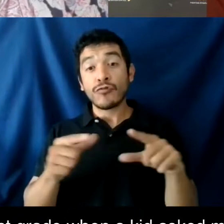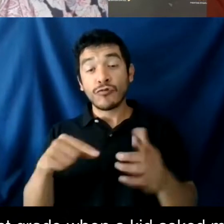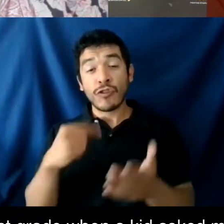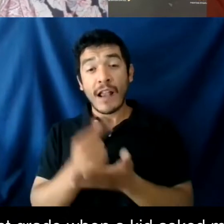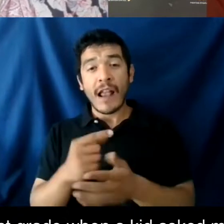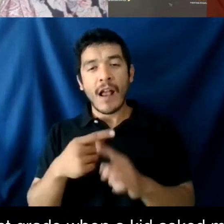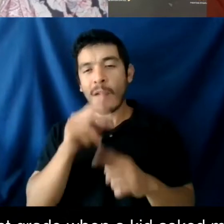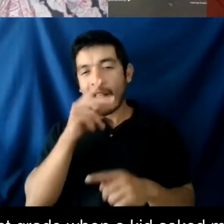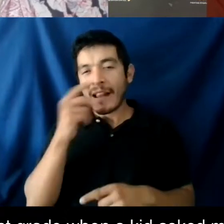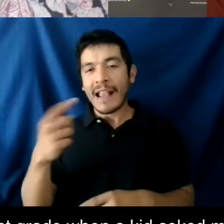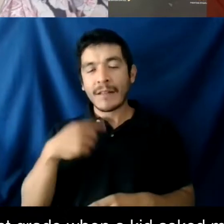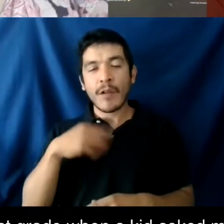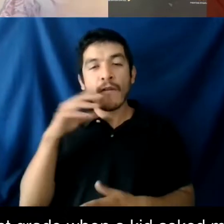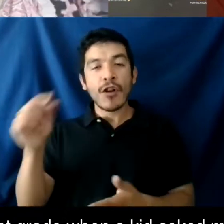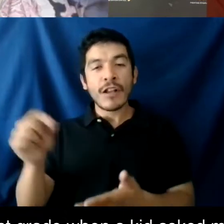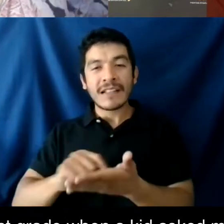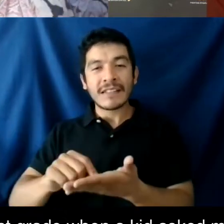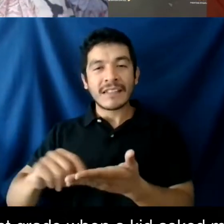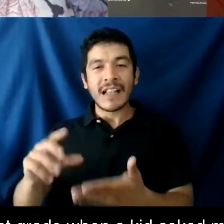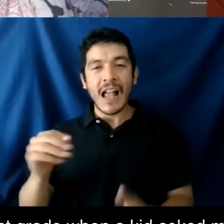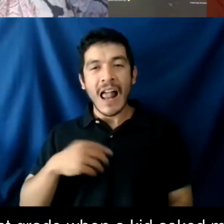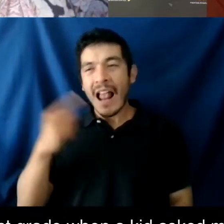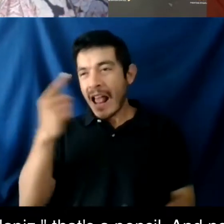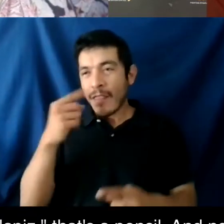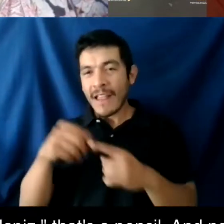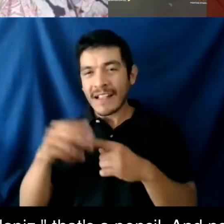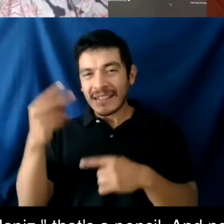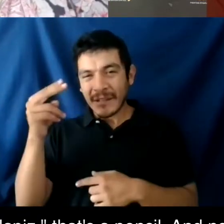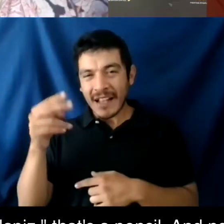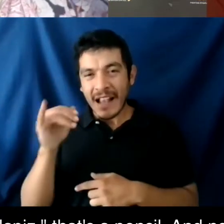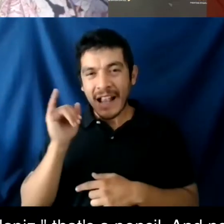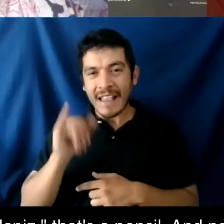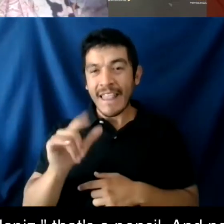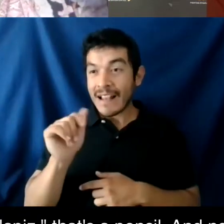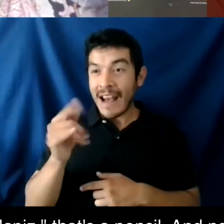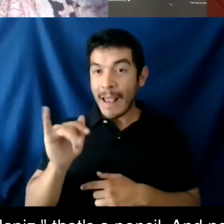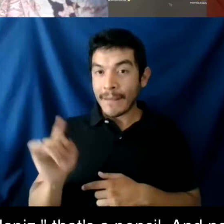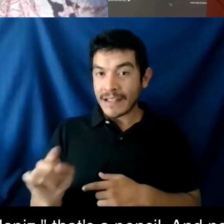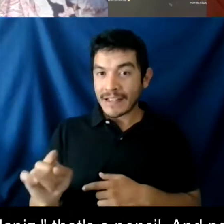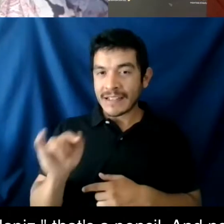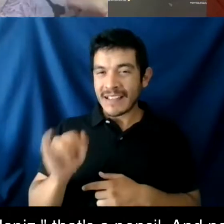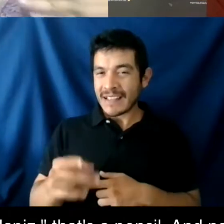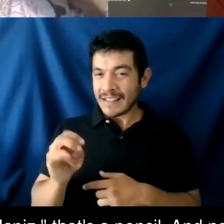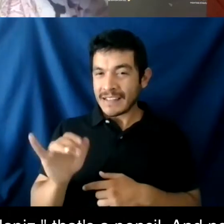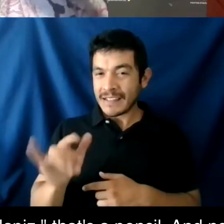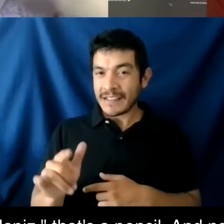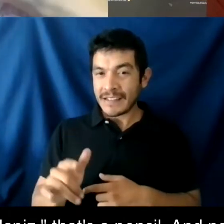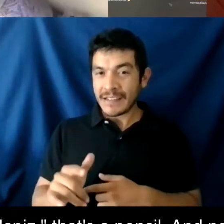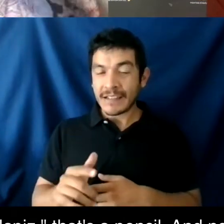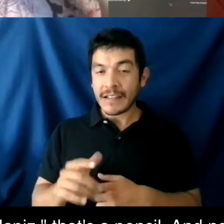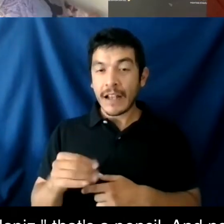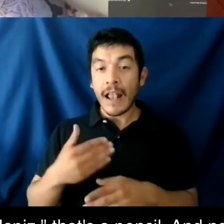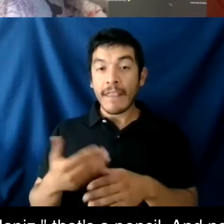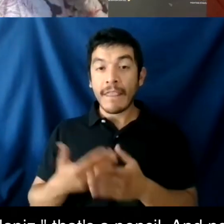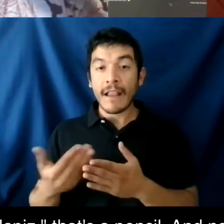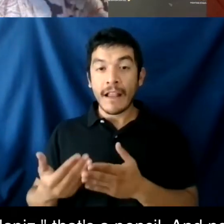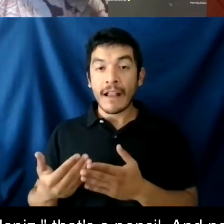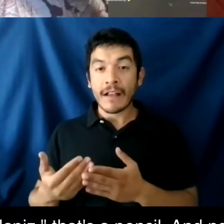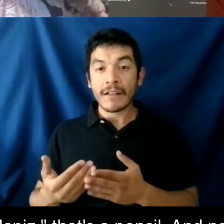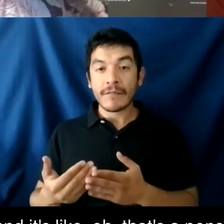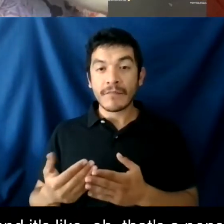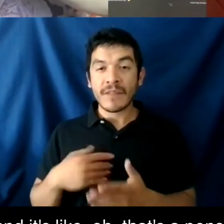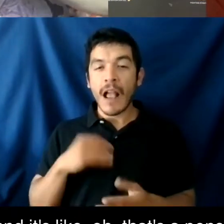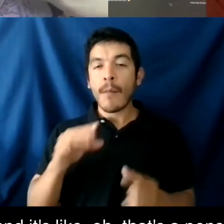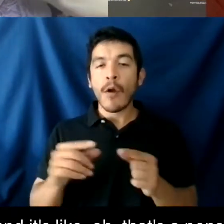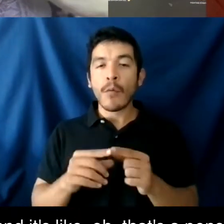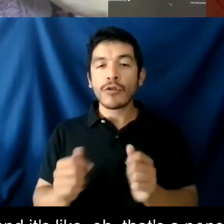kid asked me for his pencil, and I was thinking in Spanish. I'm like, "That's a lápiz. That's a pencil." And next thing you know, I'm like, "Okay, I'm putting the